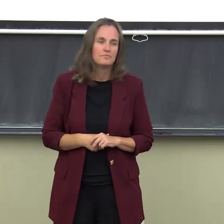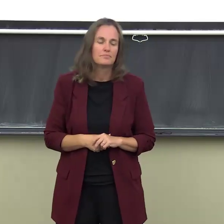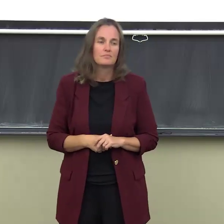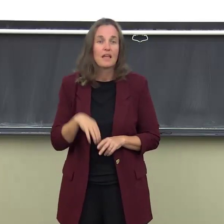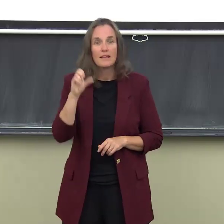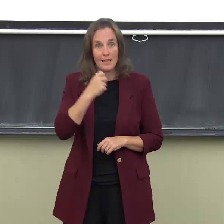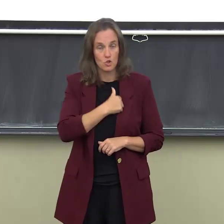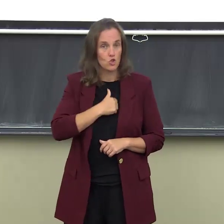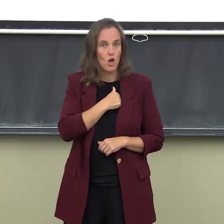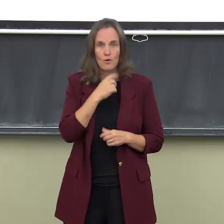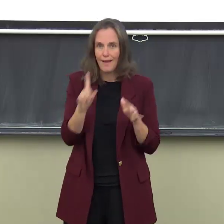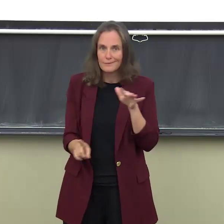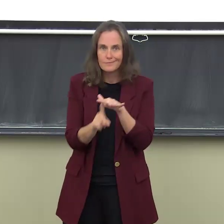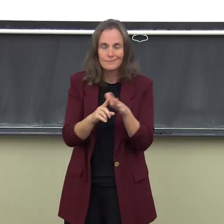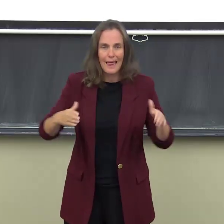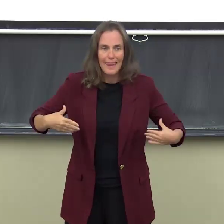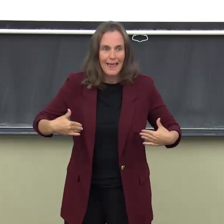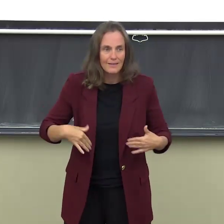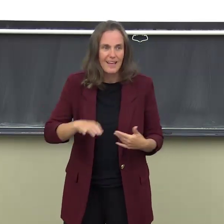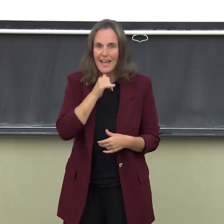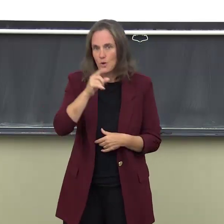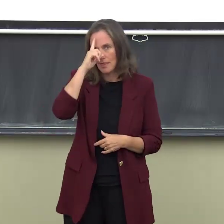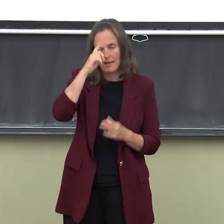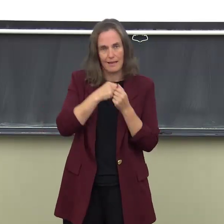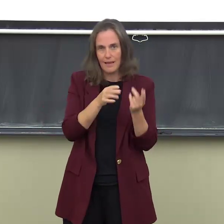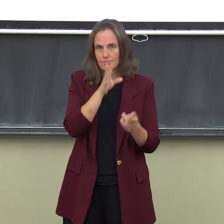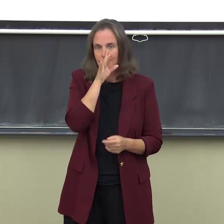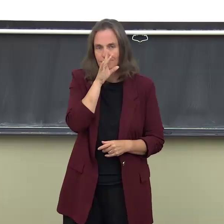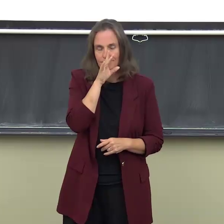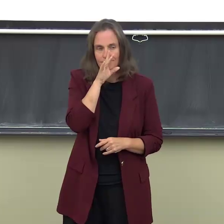Yeah, sorry, I popped in late. I don't think I can really articulate